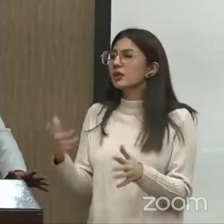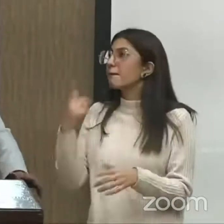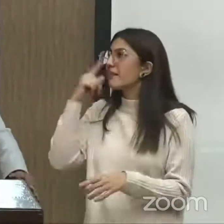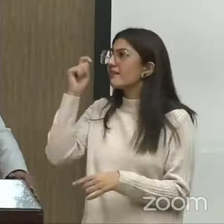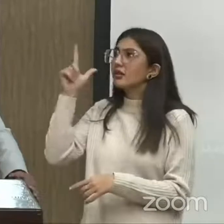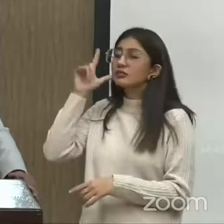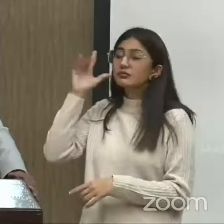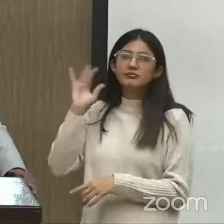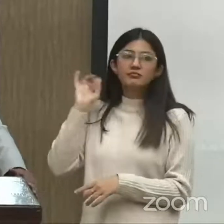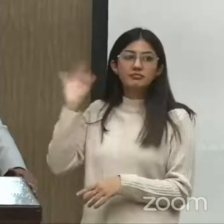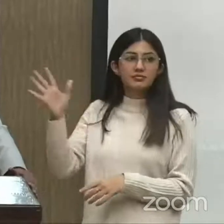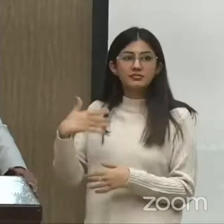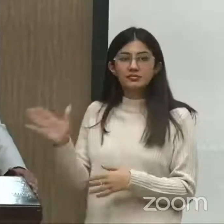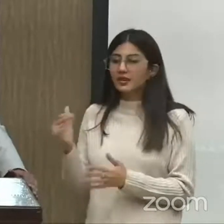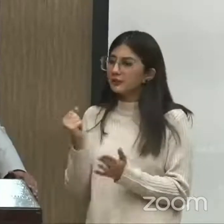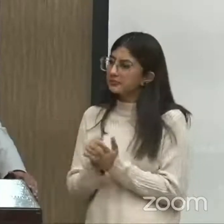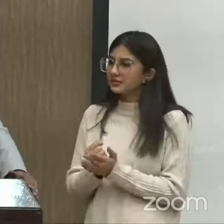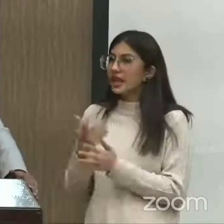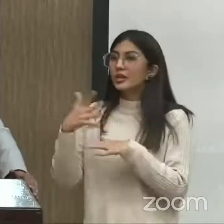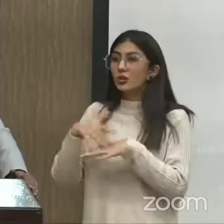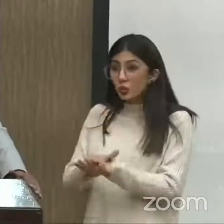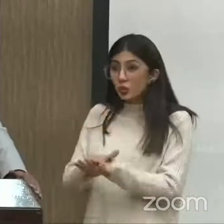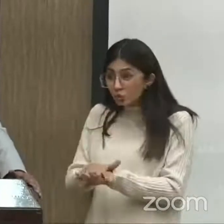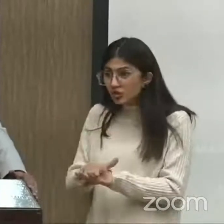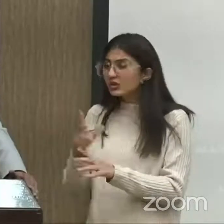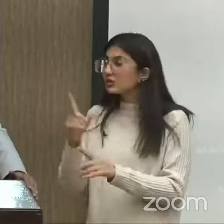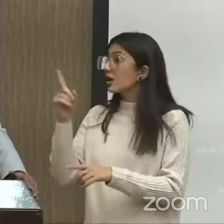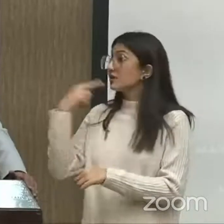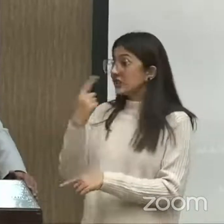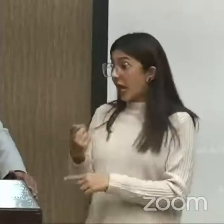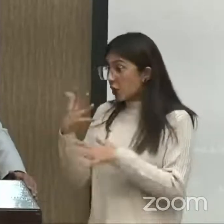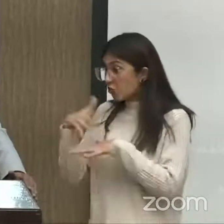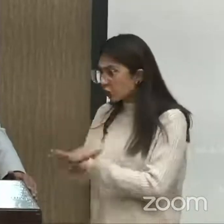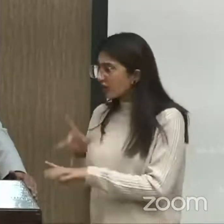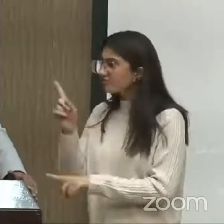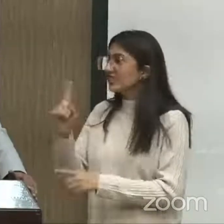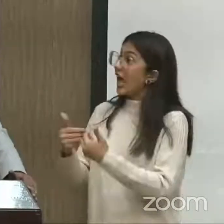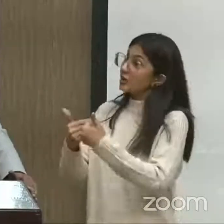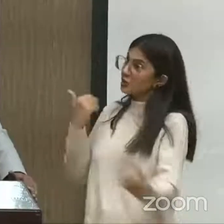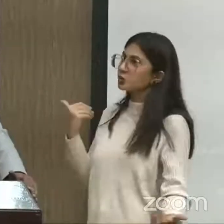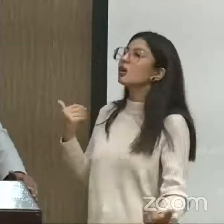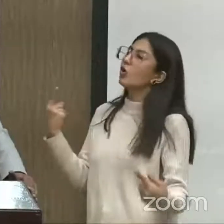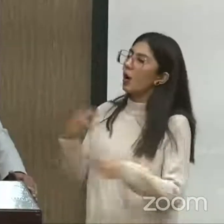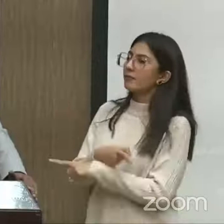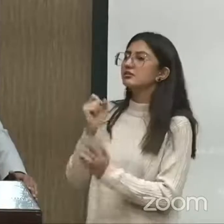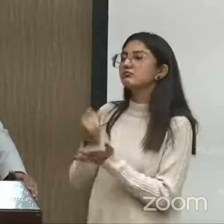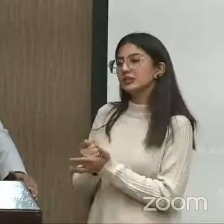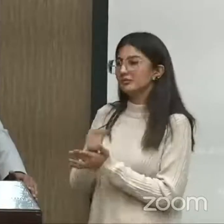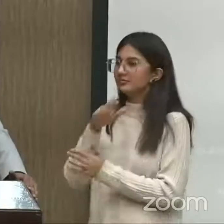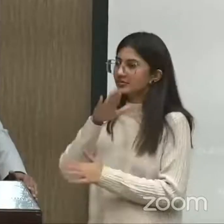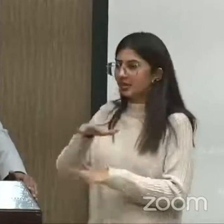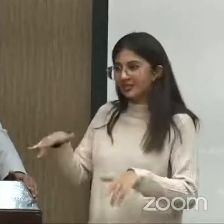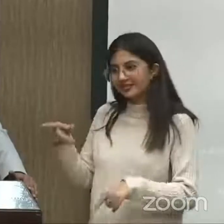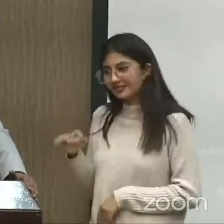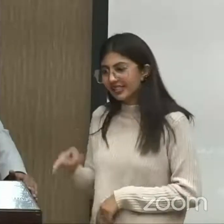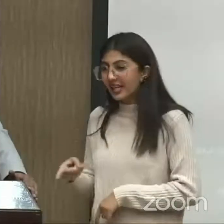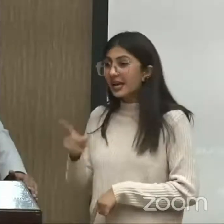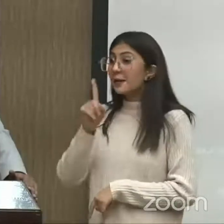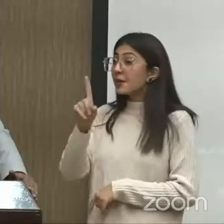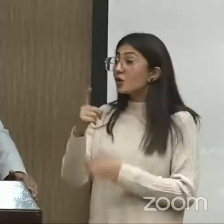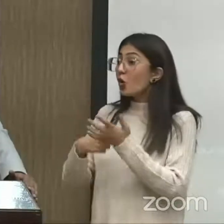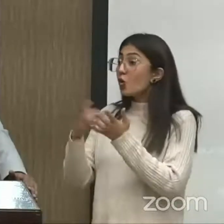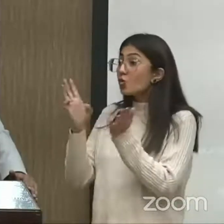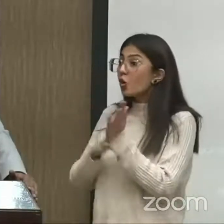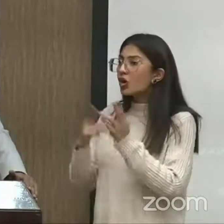parents. So if you ask them about inclusion, they'll talk about exclusion. So, but the only way they will listen to the parents is by parents role modeling